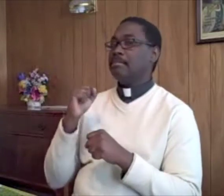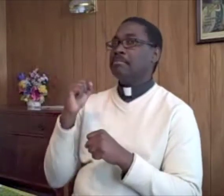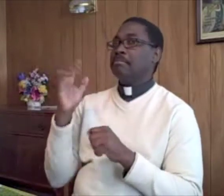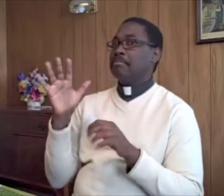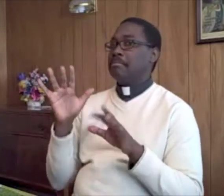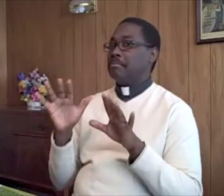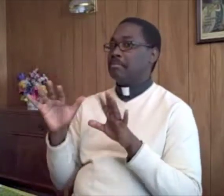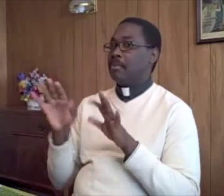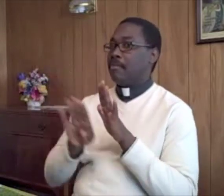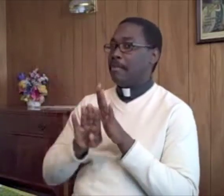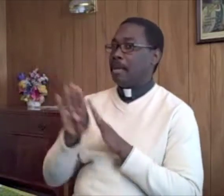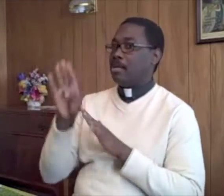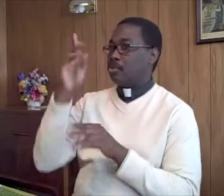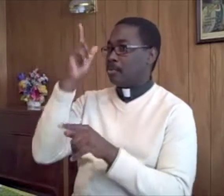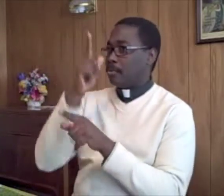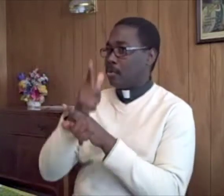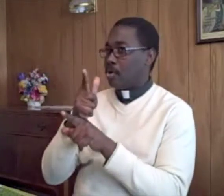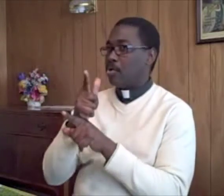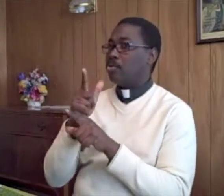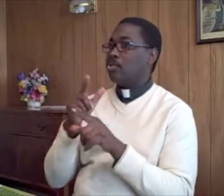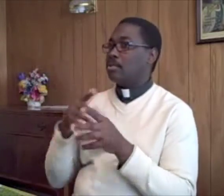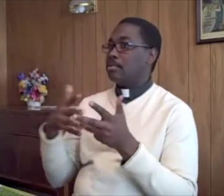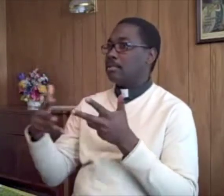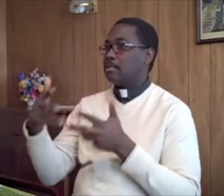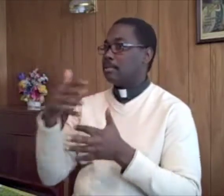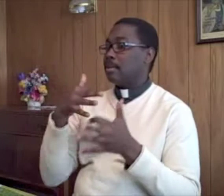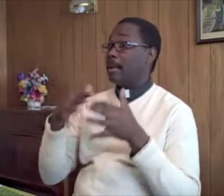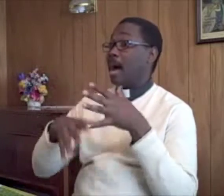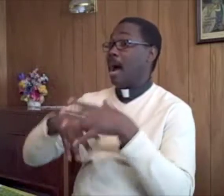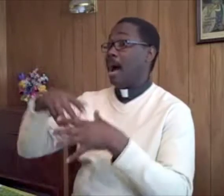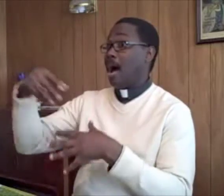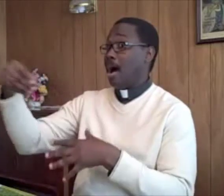from it because of being around all of my fellow brothers.